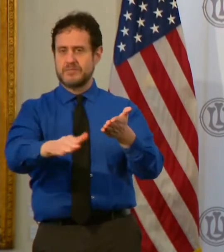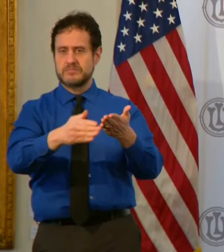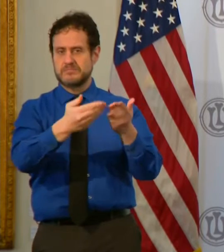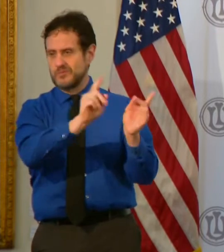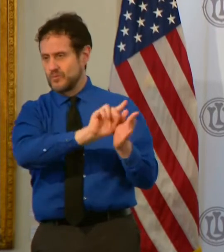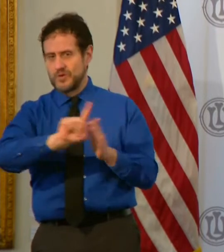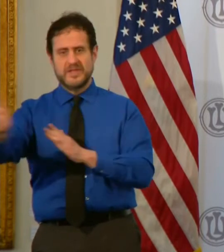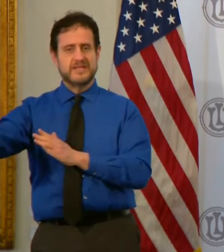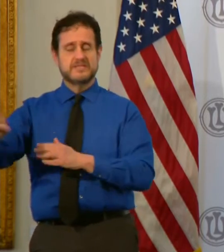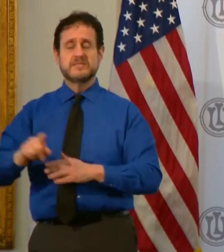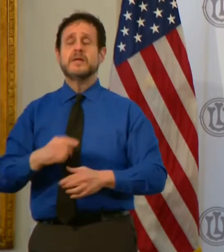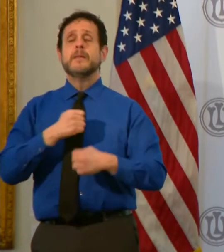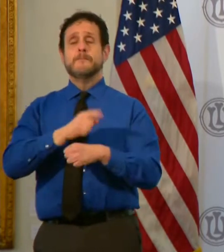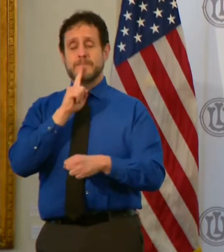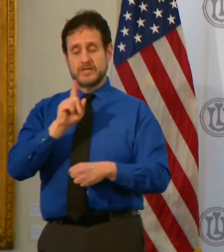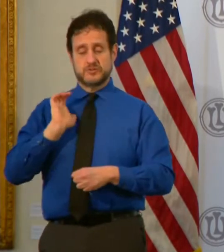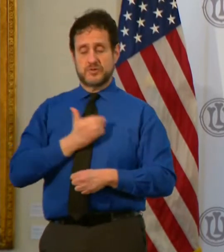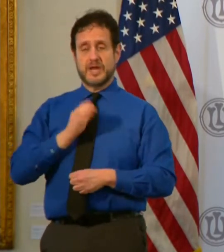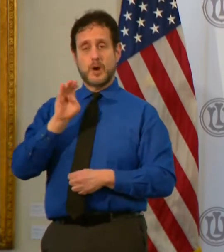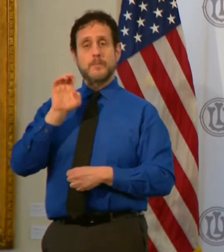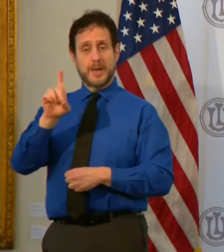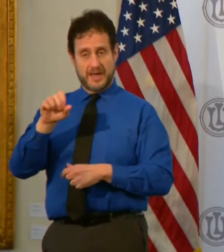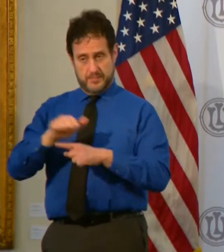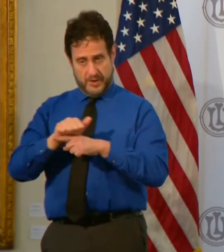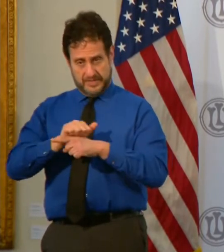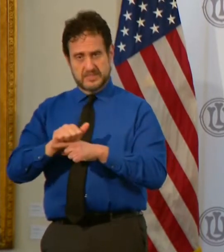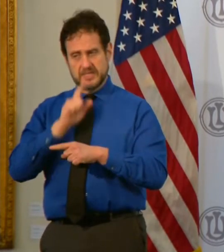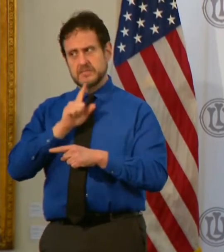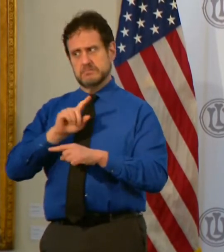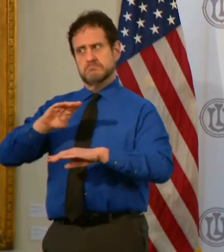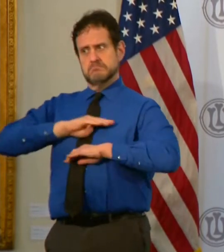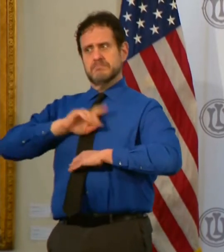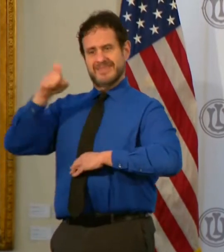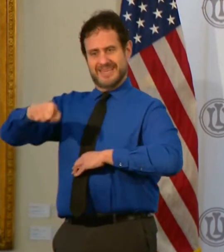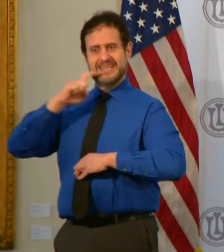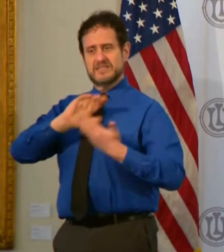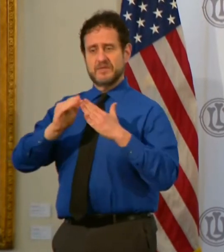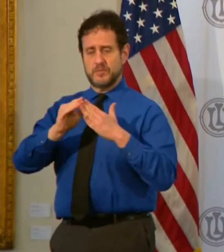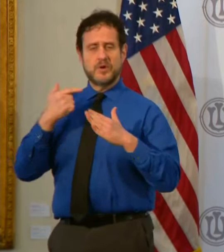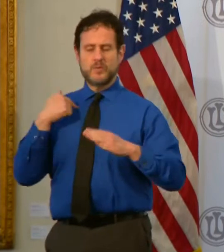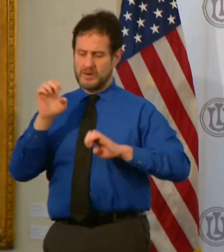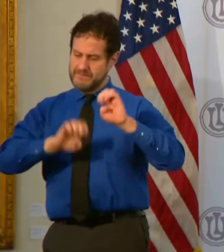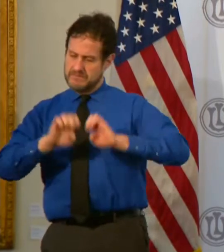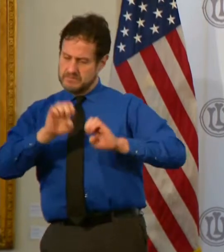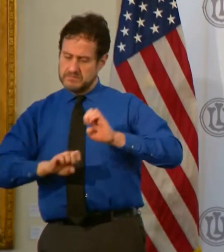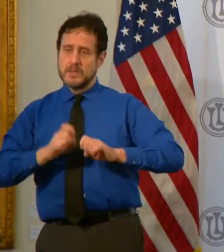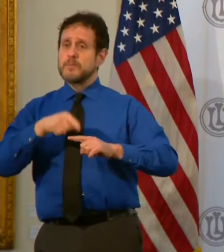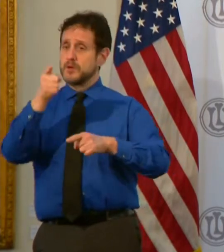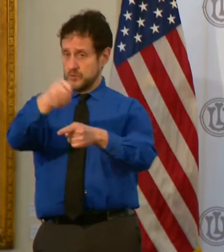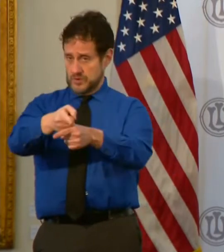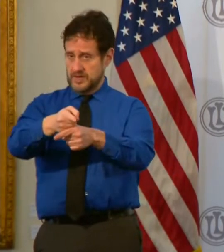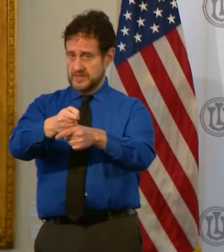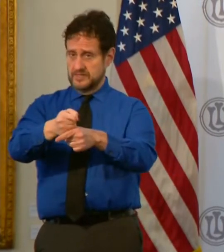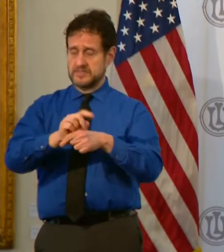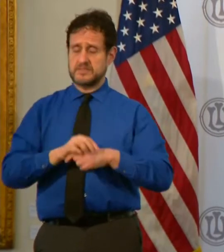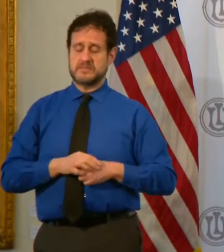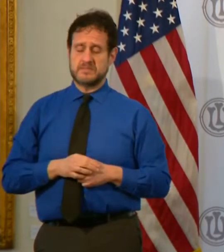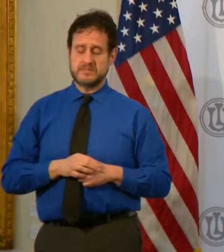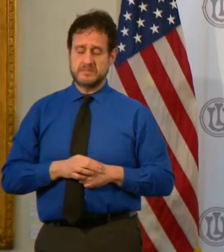monitoring practices are meeting the needs of our community? Those are things that we're evaluating. But the reality is, you're right, the violence that we have